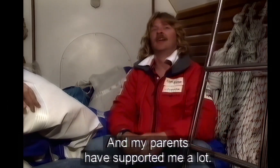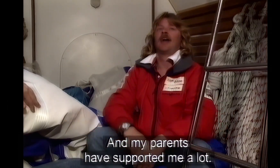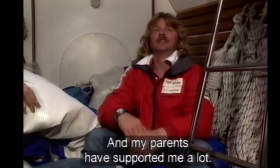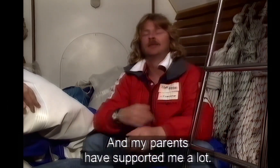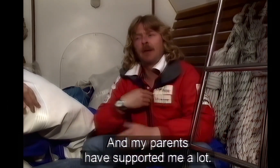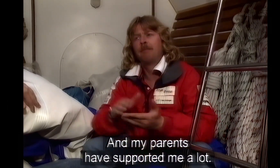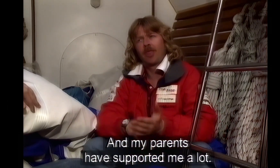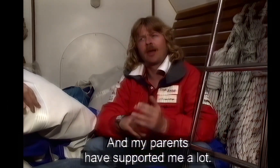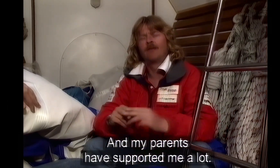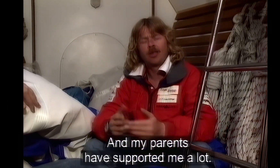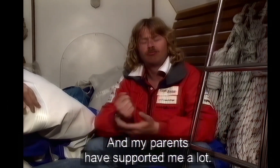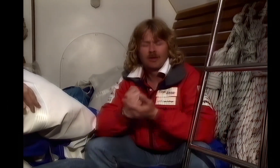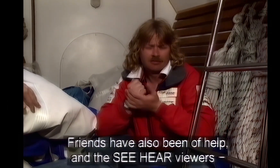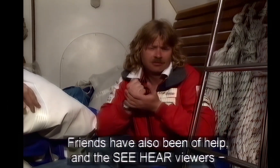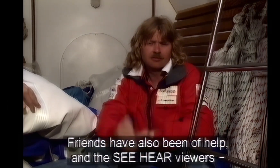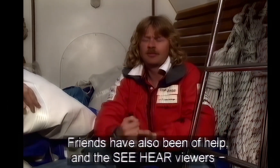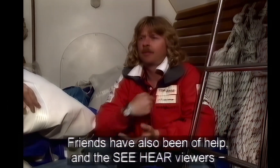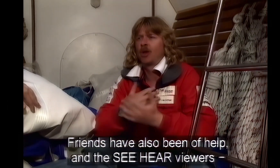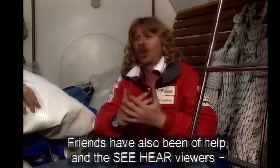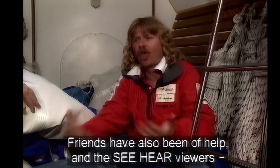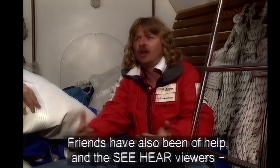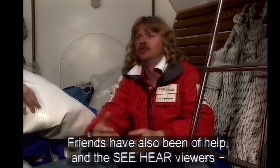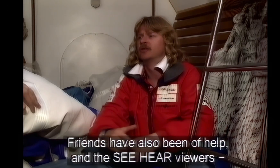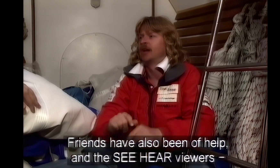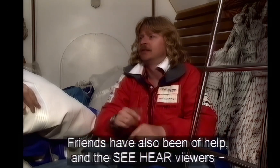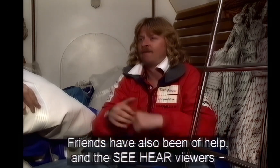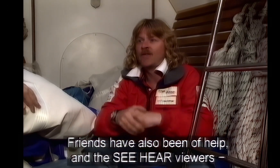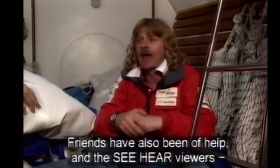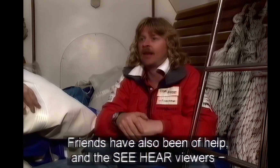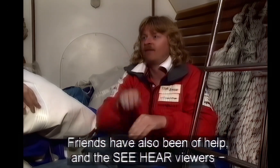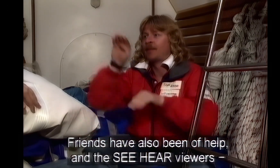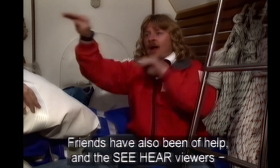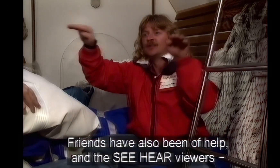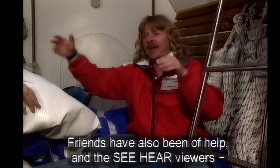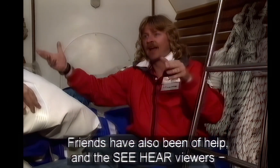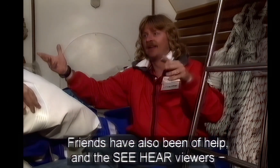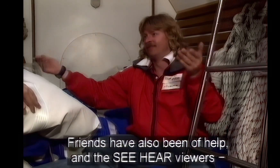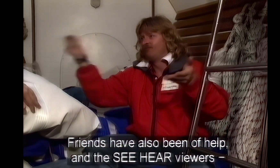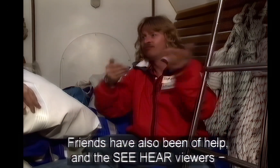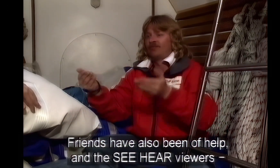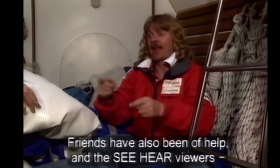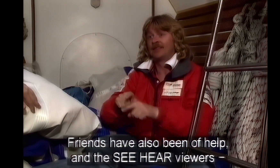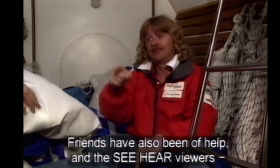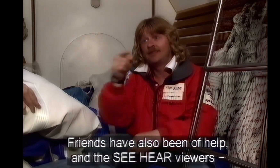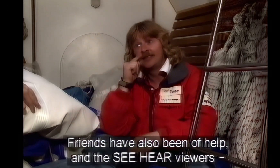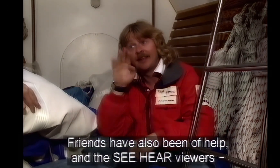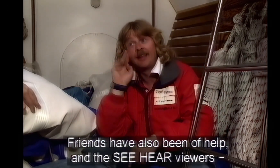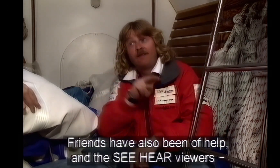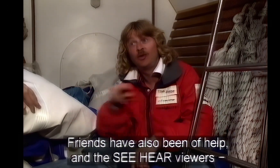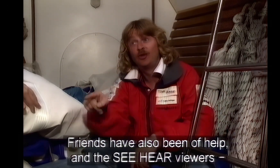me a lot. Friends have also been of help, and the See Here viewers. After they saw